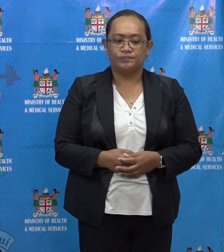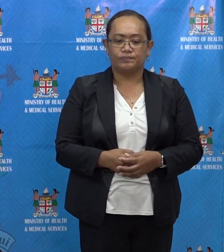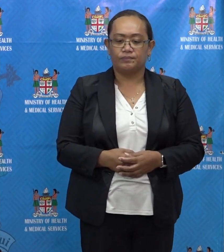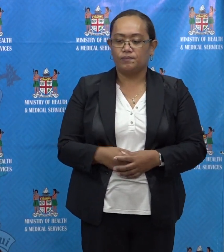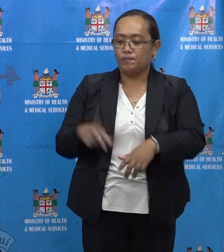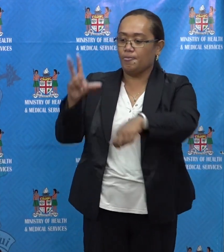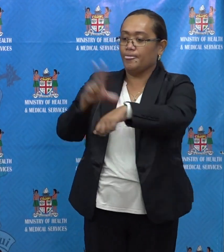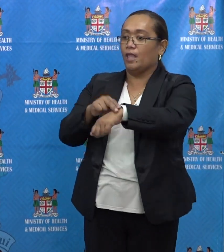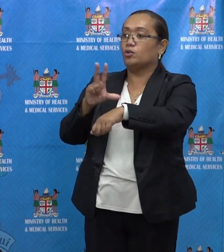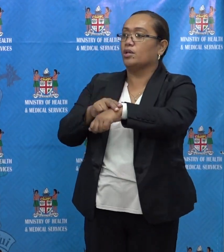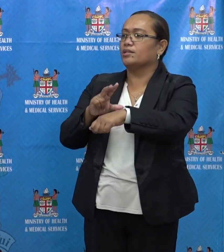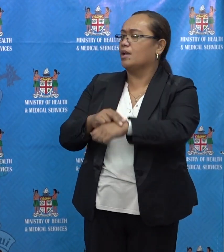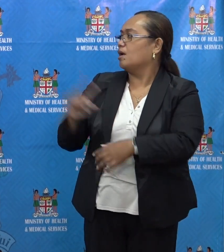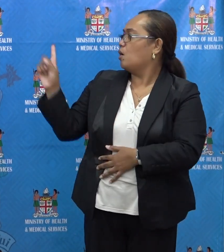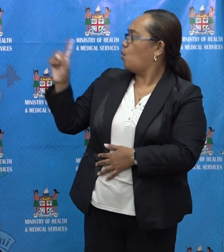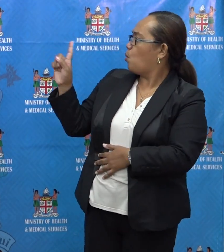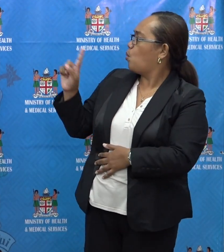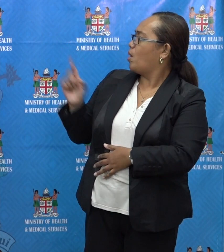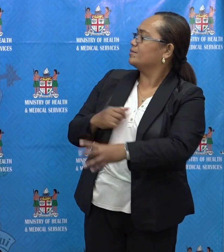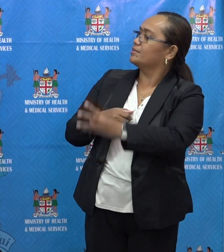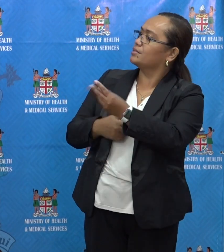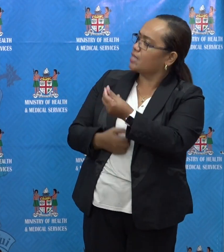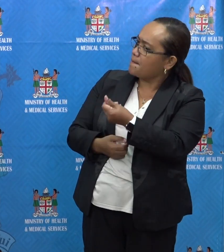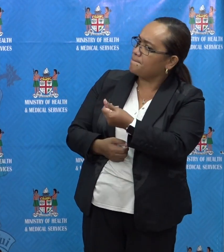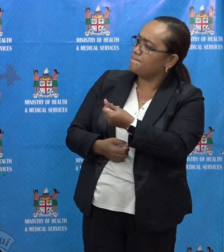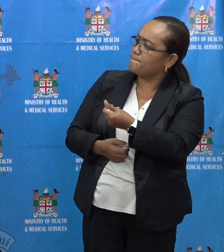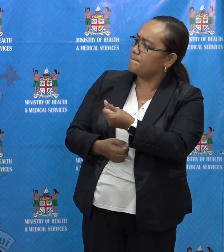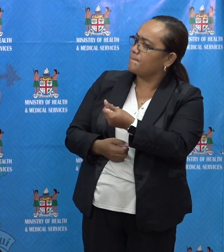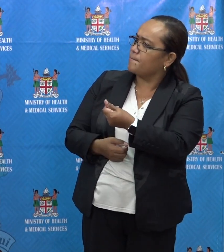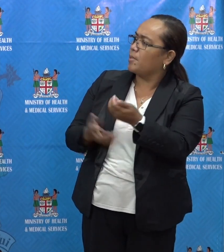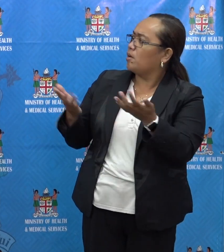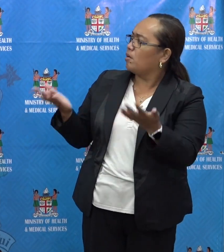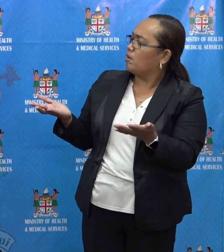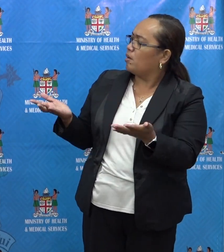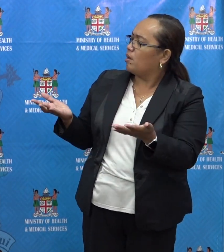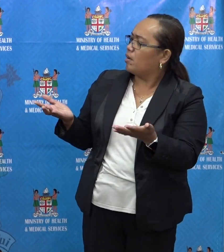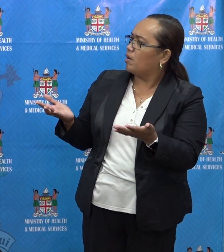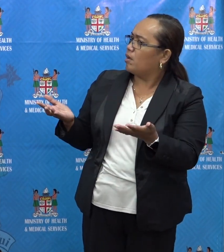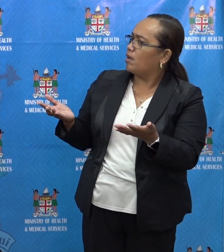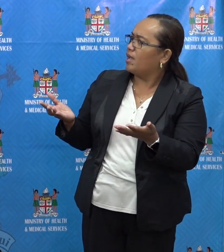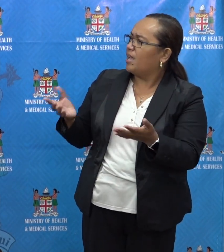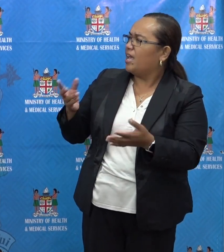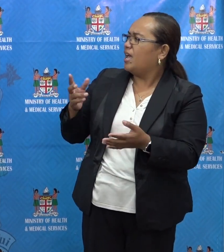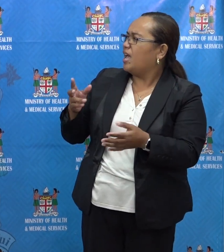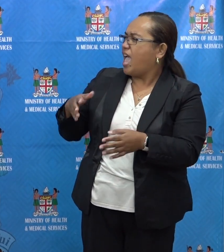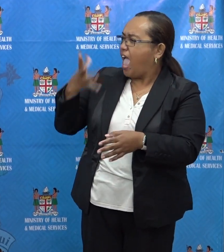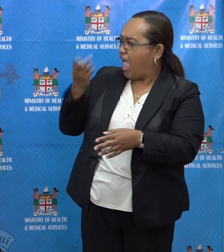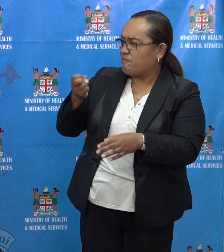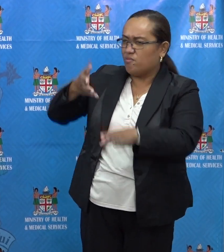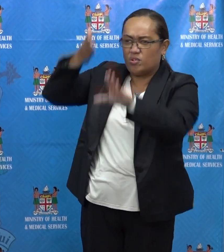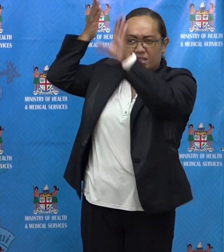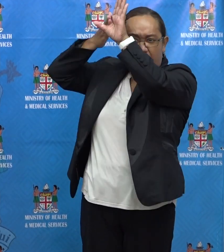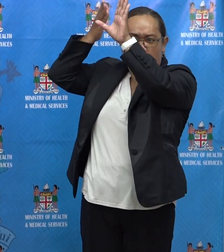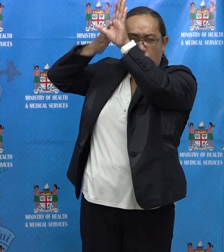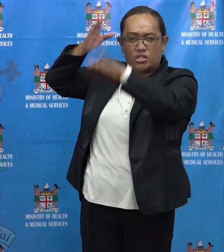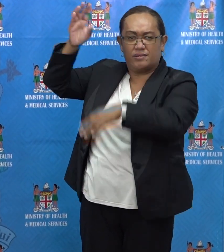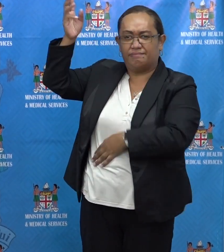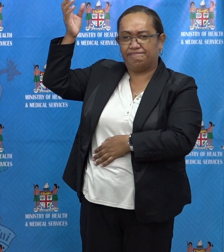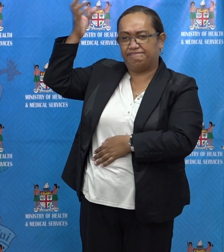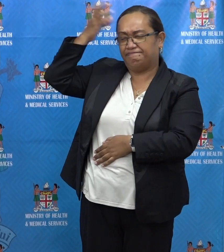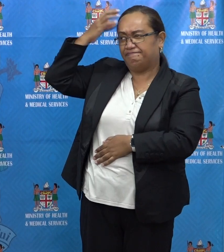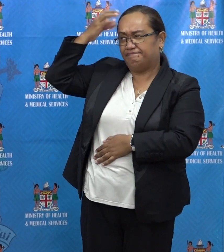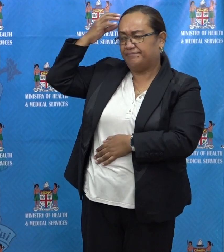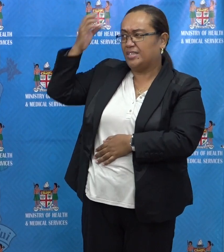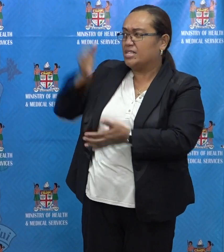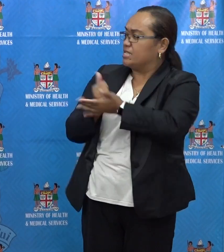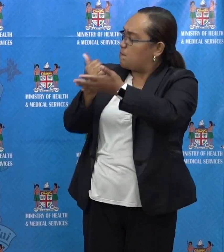Dr. Fong, what are some of the forms of psychological support services does the ministry